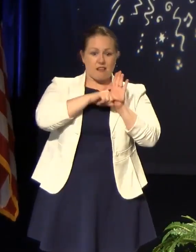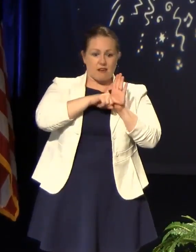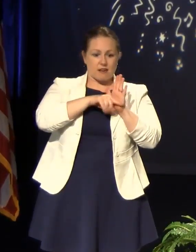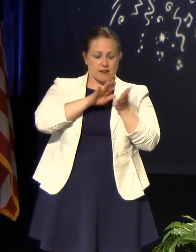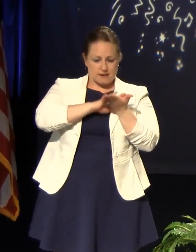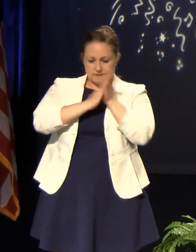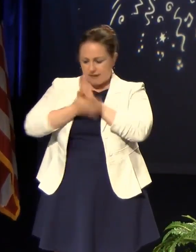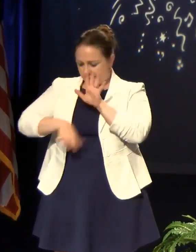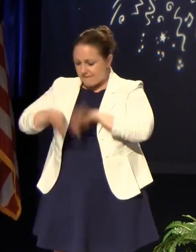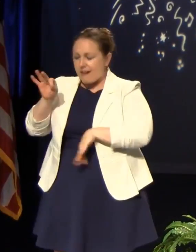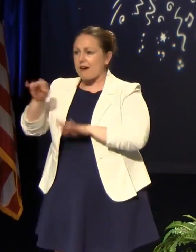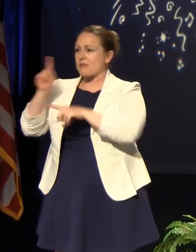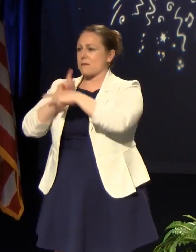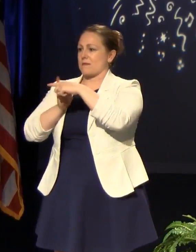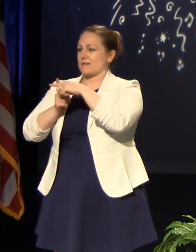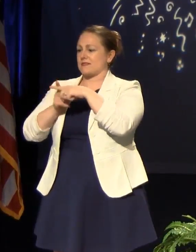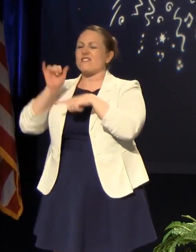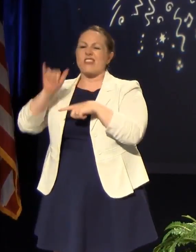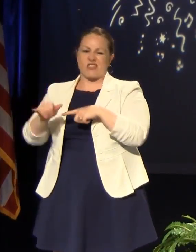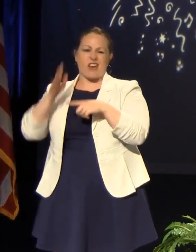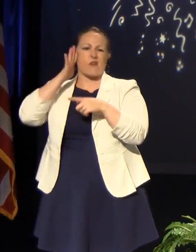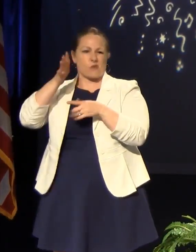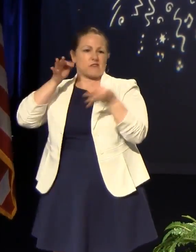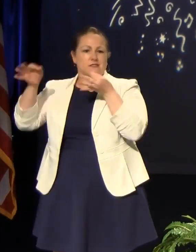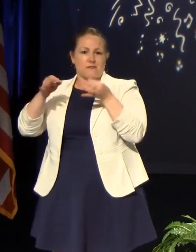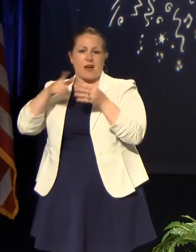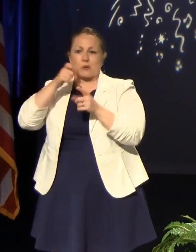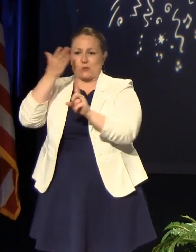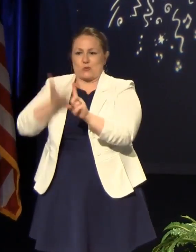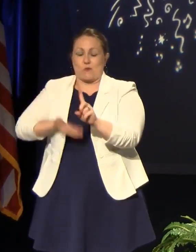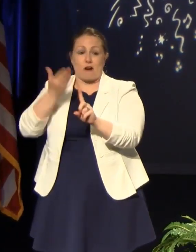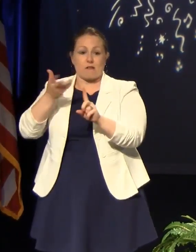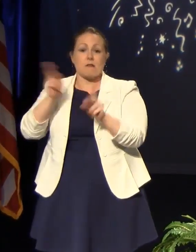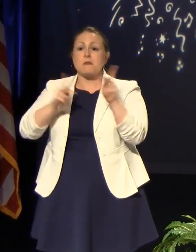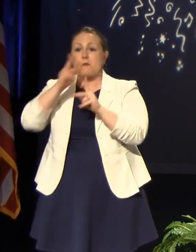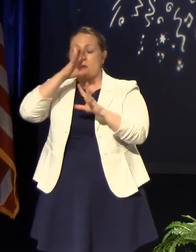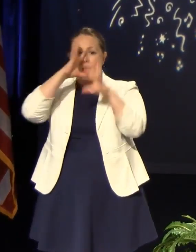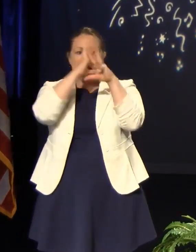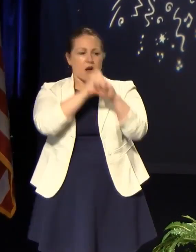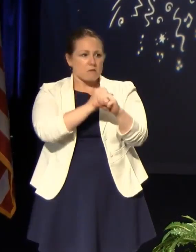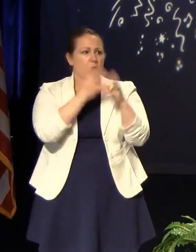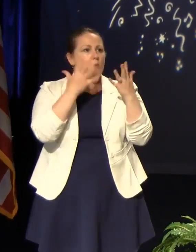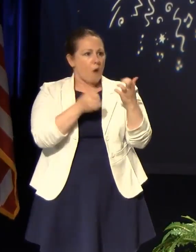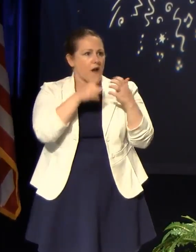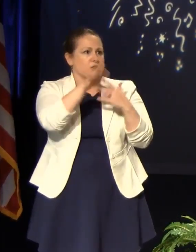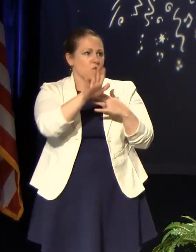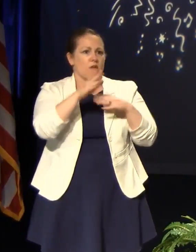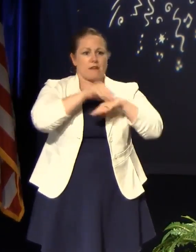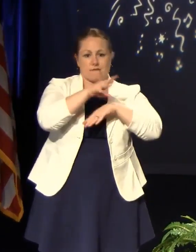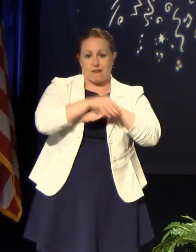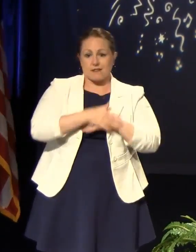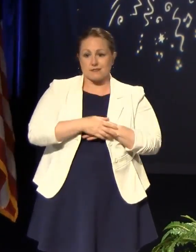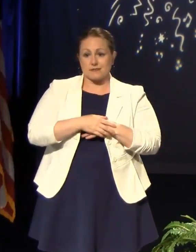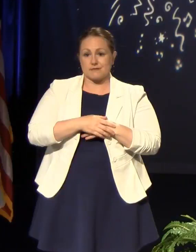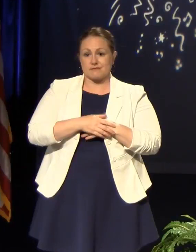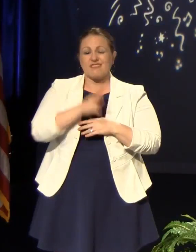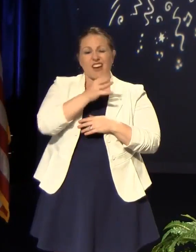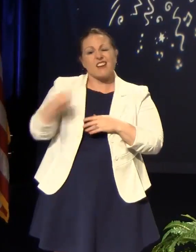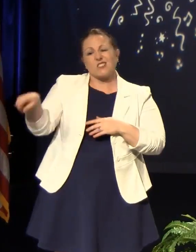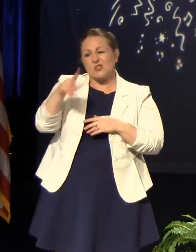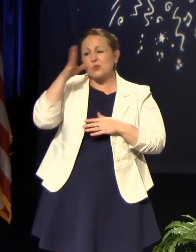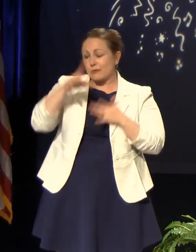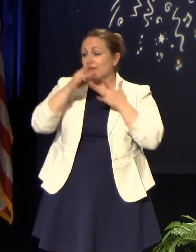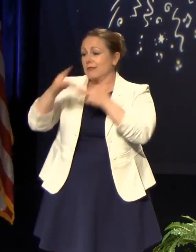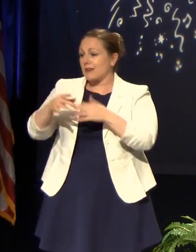who you are. People will gravitate to you, and you will lead them. As you can see, very few